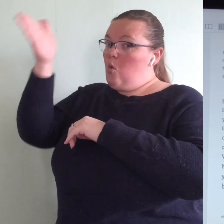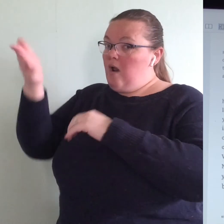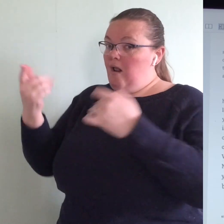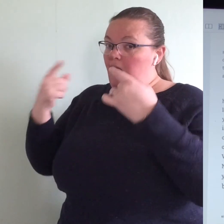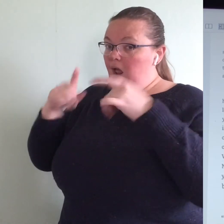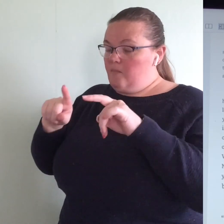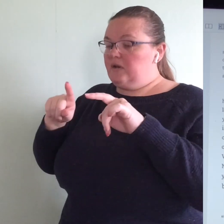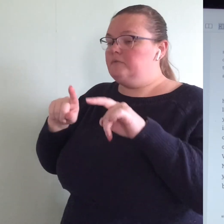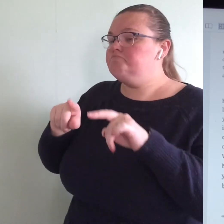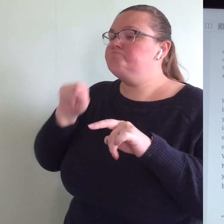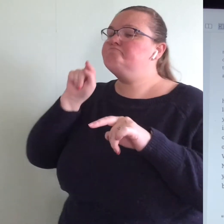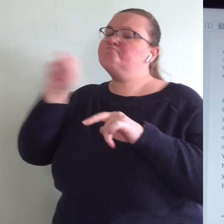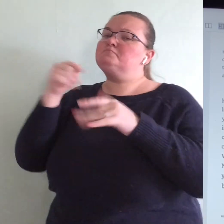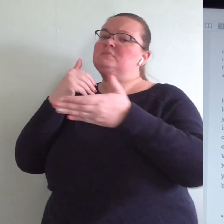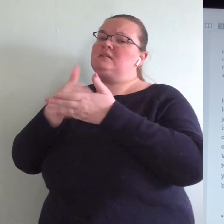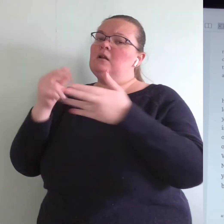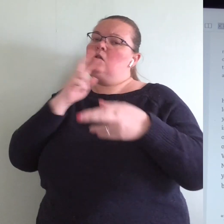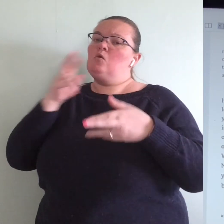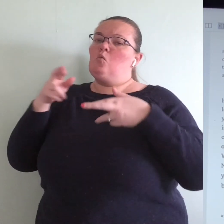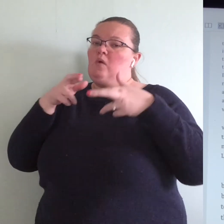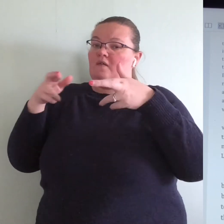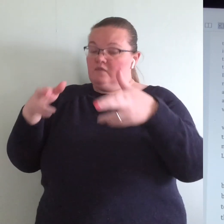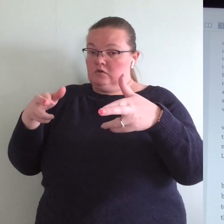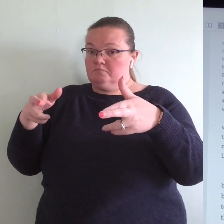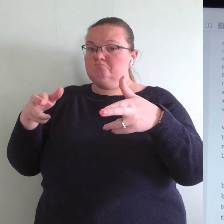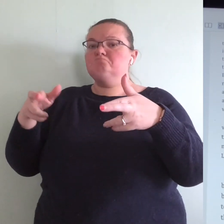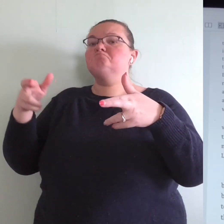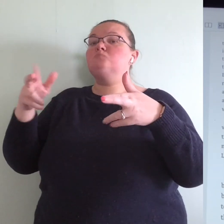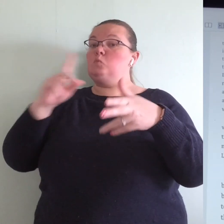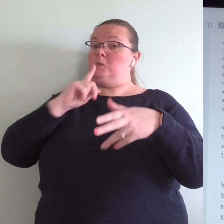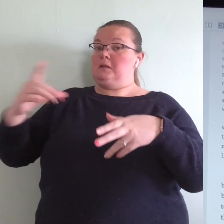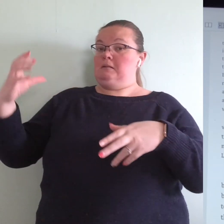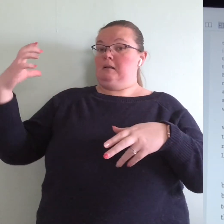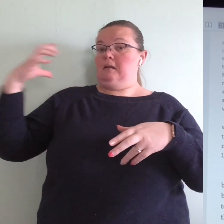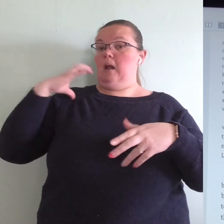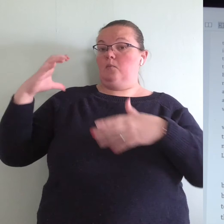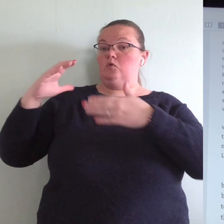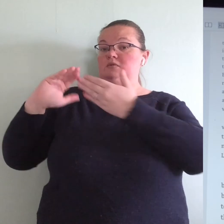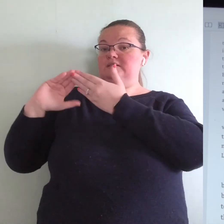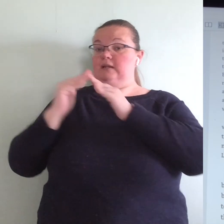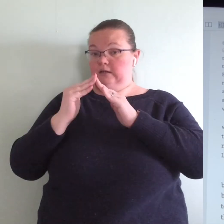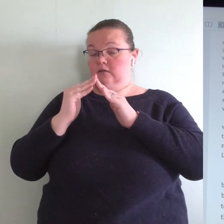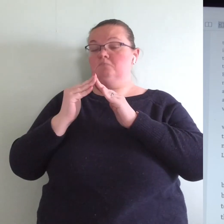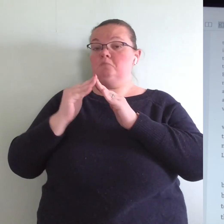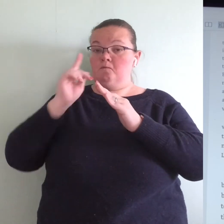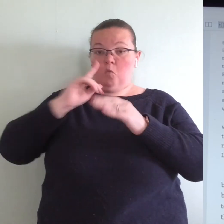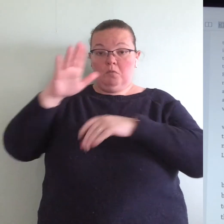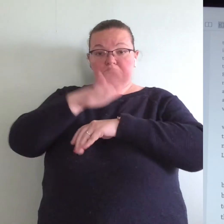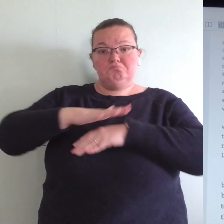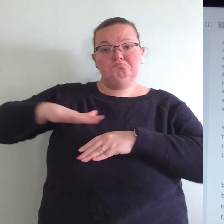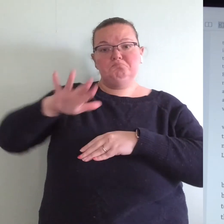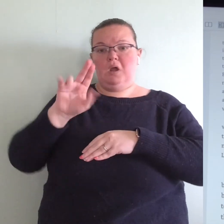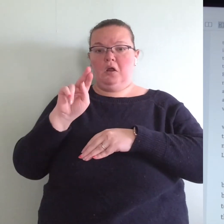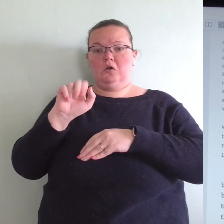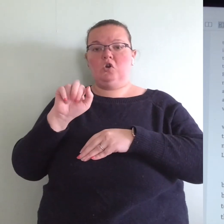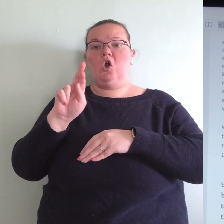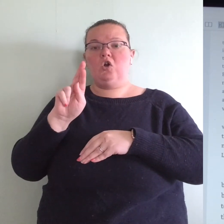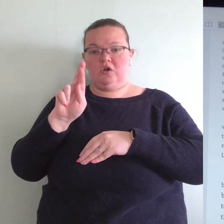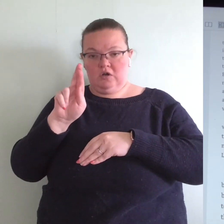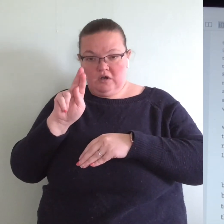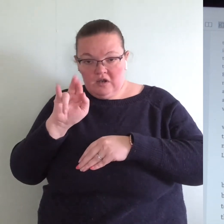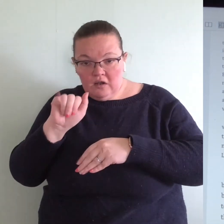on the sea-coast, down at the mouth of the river, which ought to be the capital of the whole country, if all was as it should